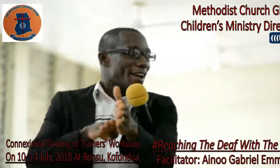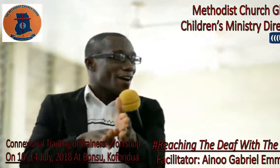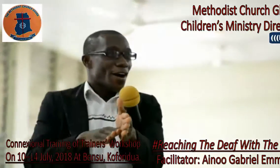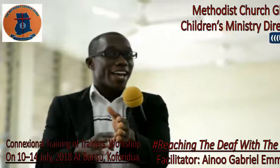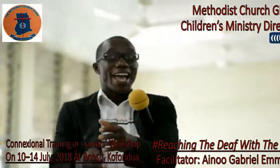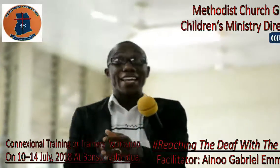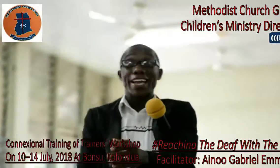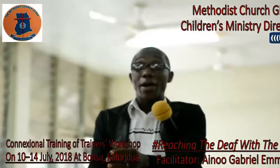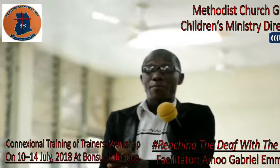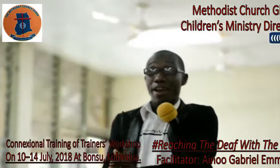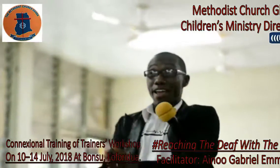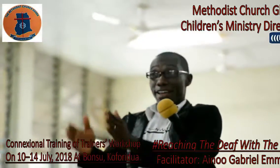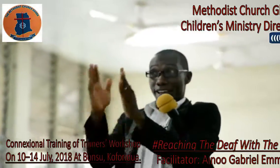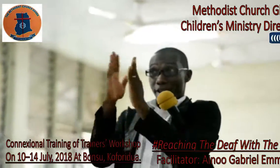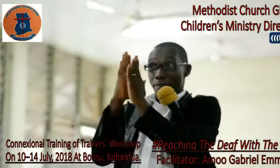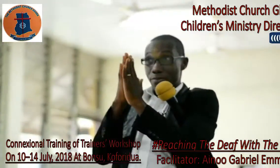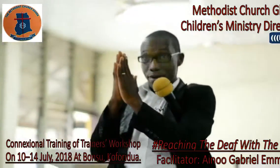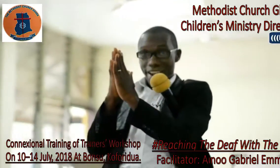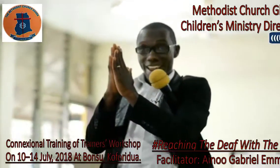Bible. Okay, and then we pray.